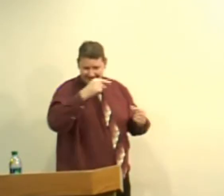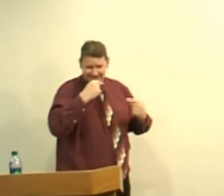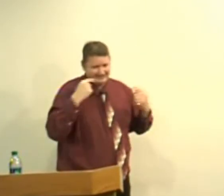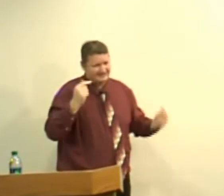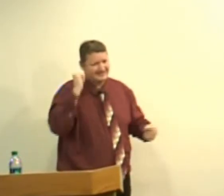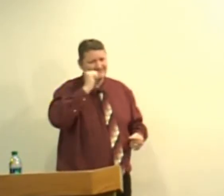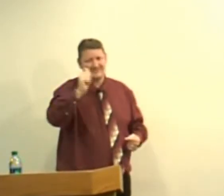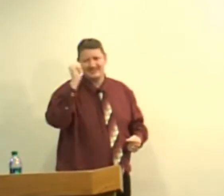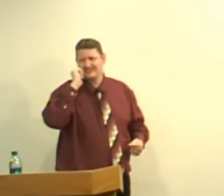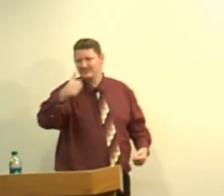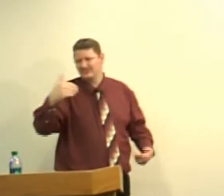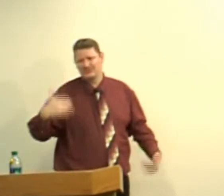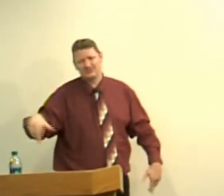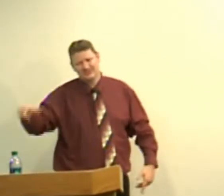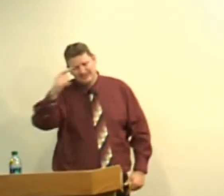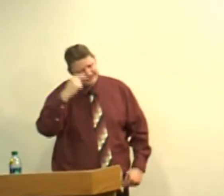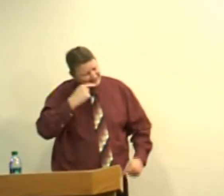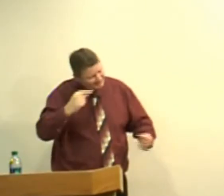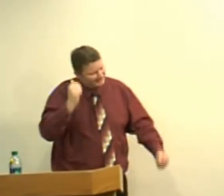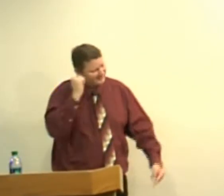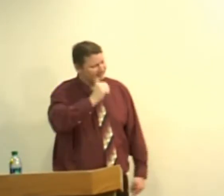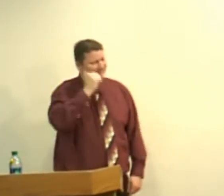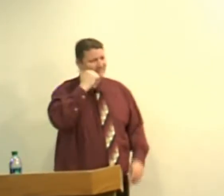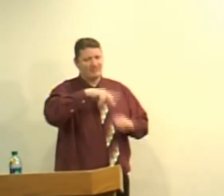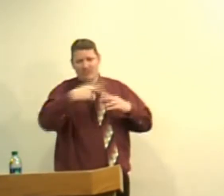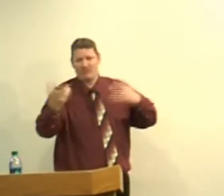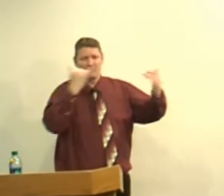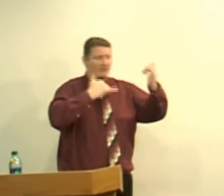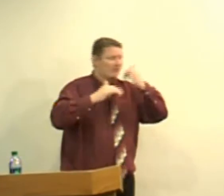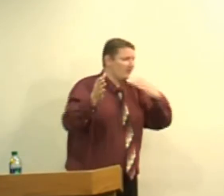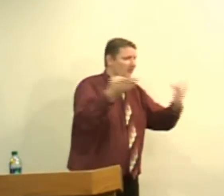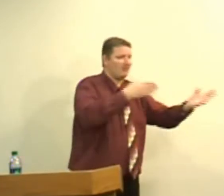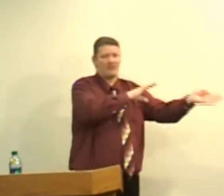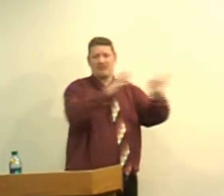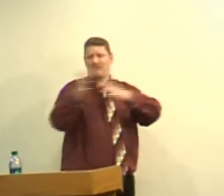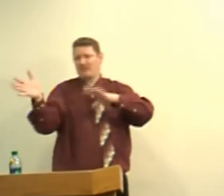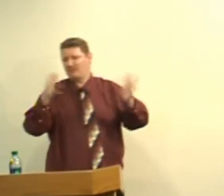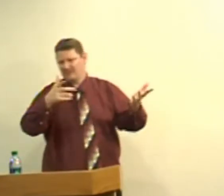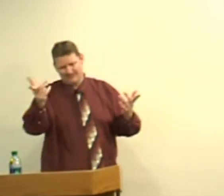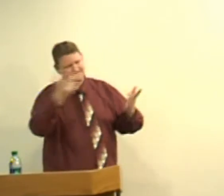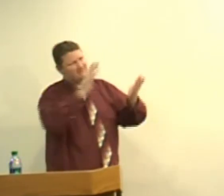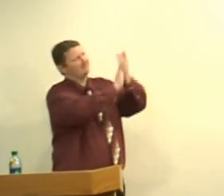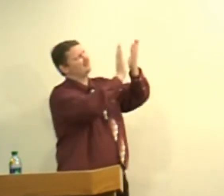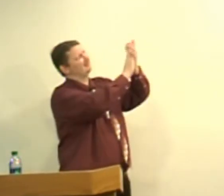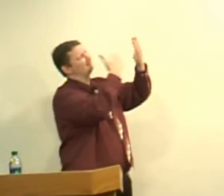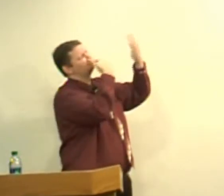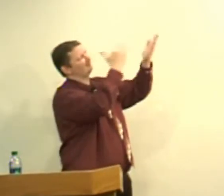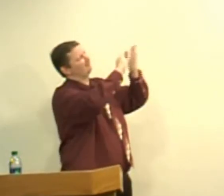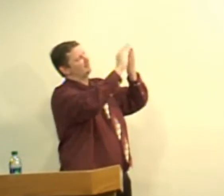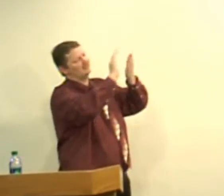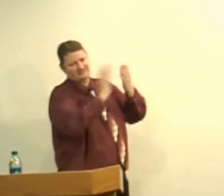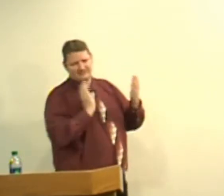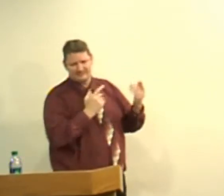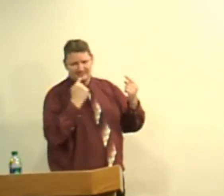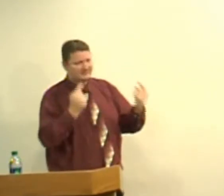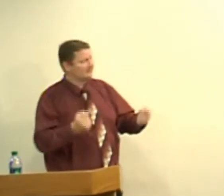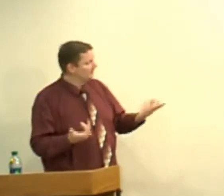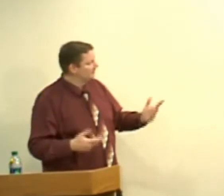Him. To ask for forgiveness of sins. Every day. Every day we are to do these things, regardless of what we fail. We turn to God,